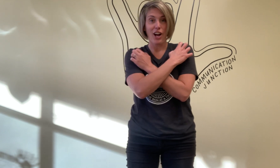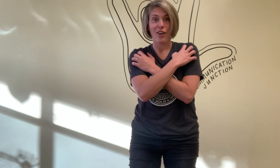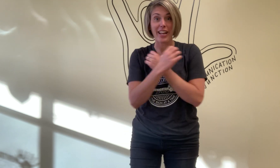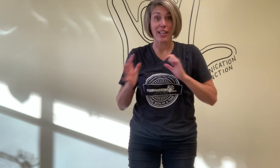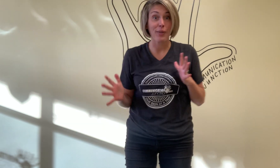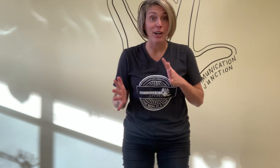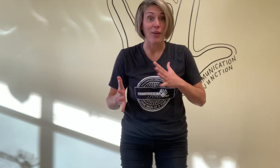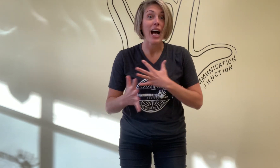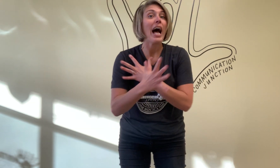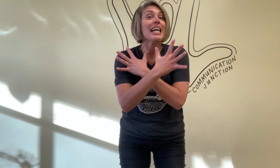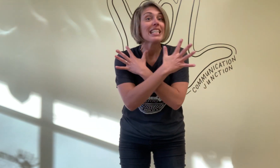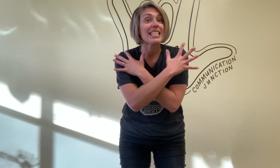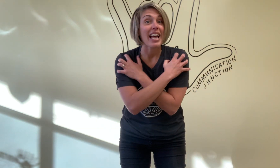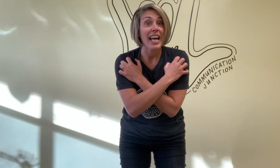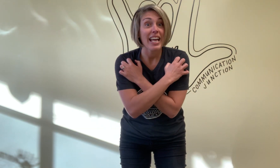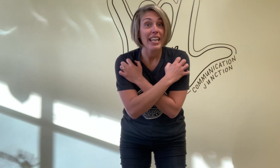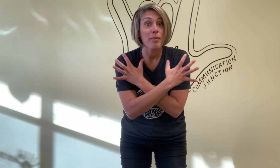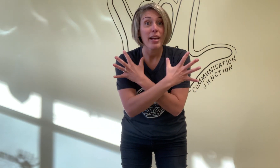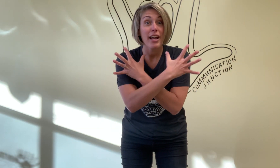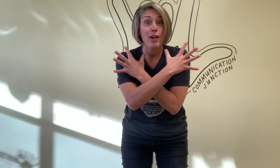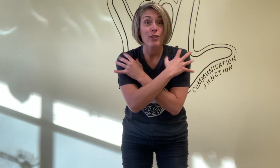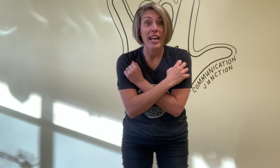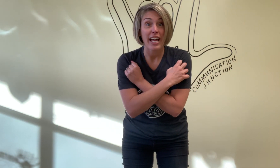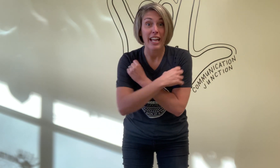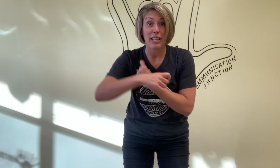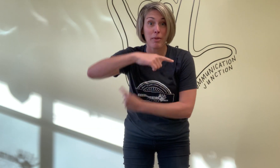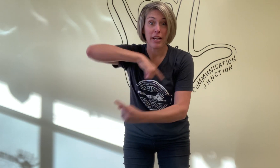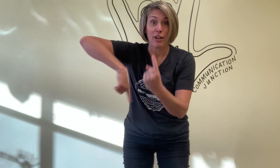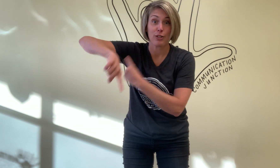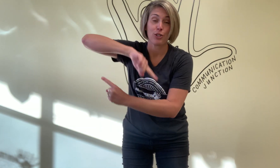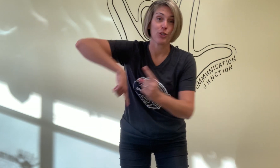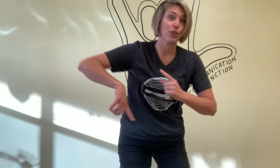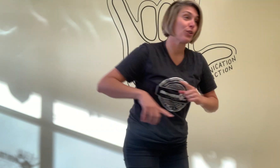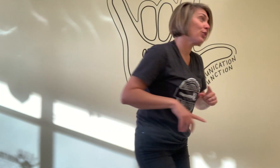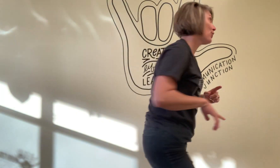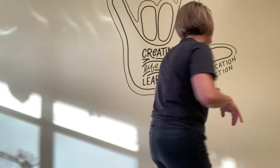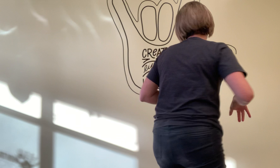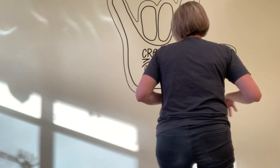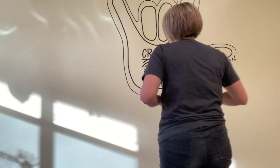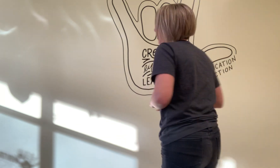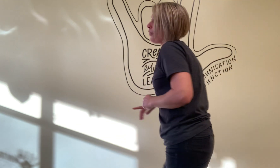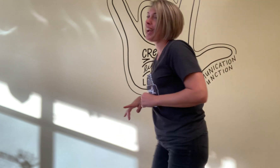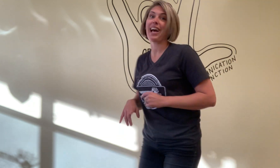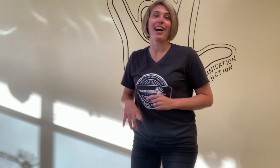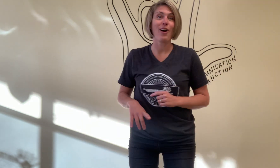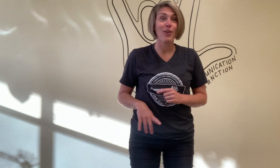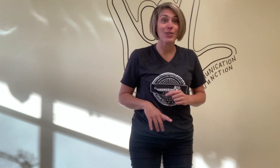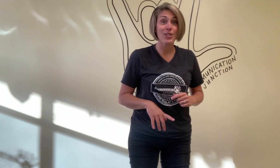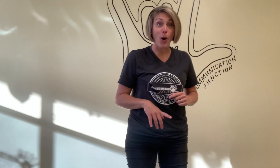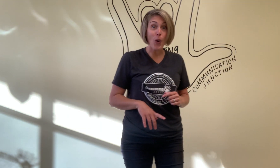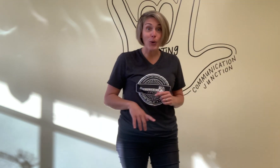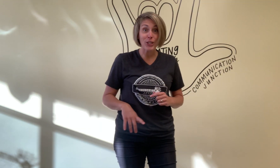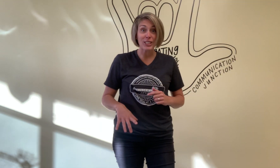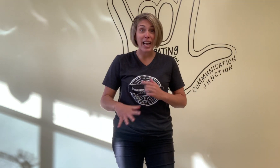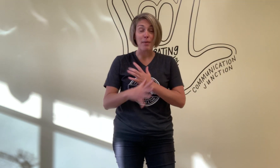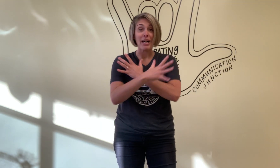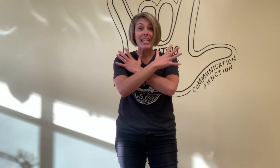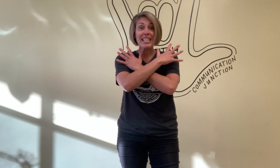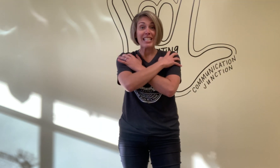right, here we go. Teddy bear, turn around. Oh, good job.